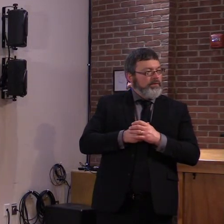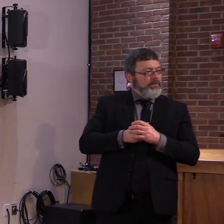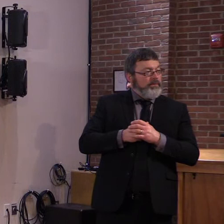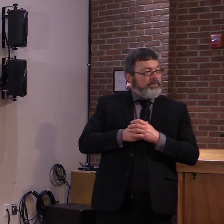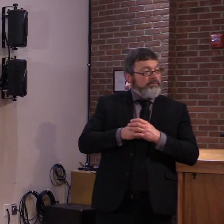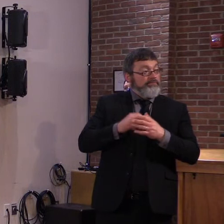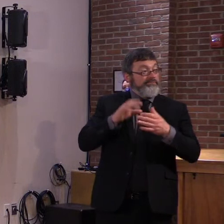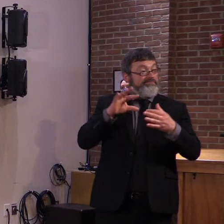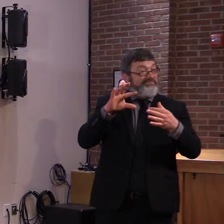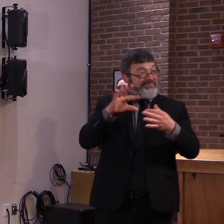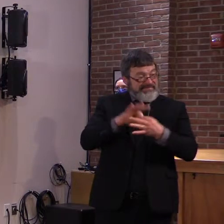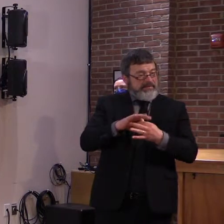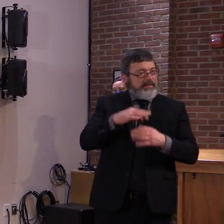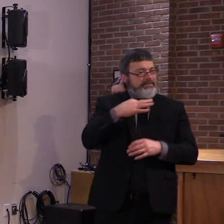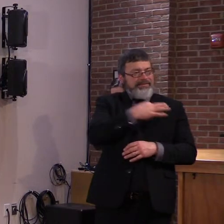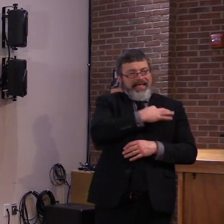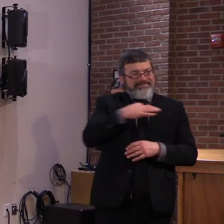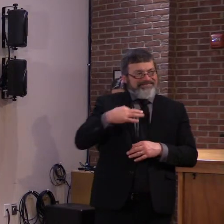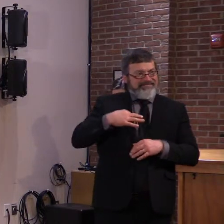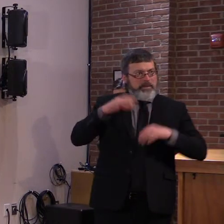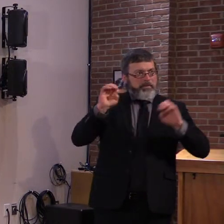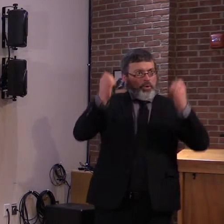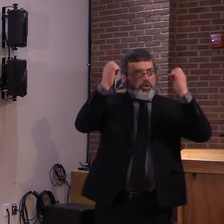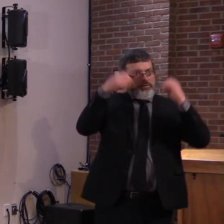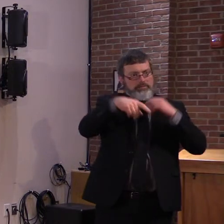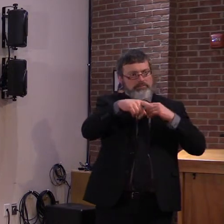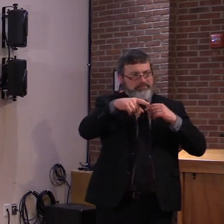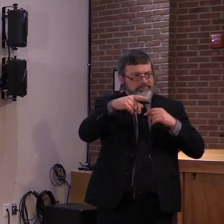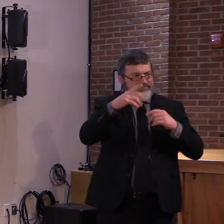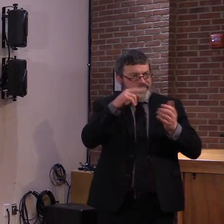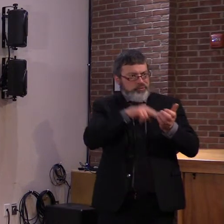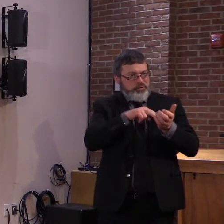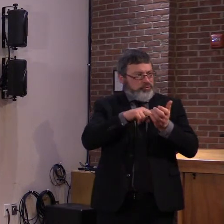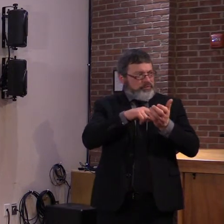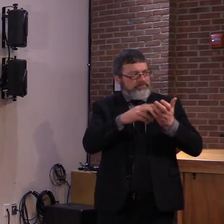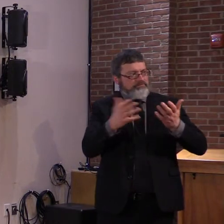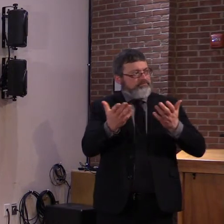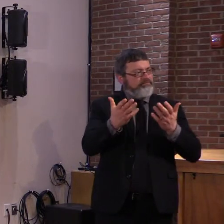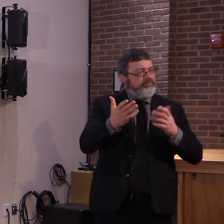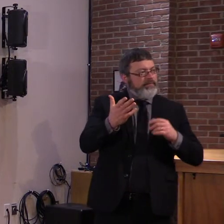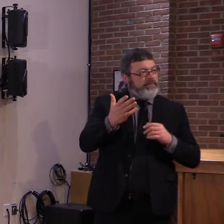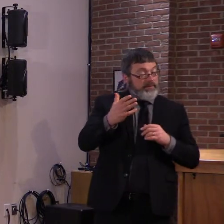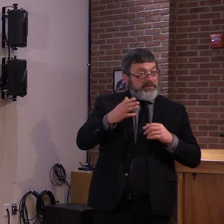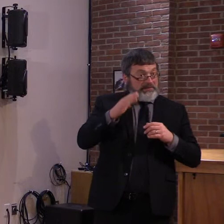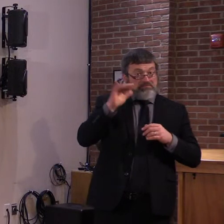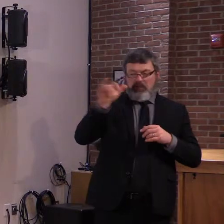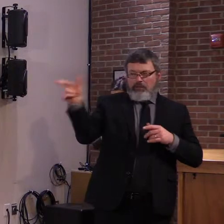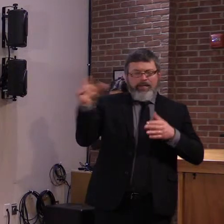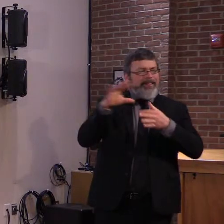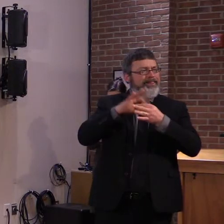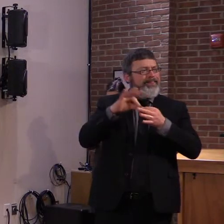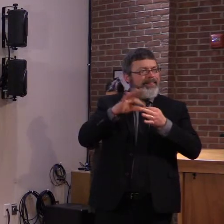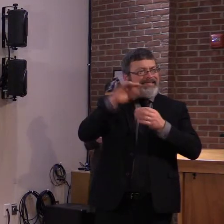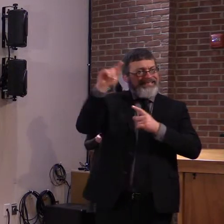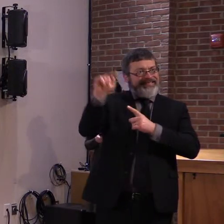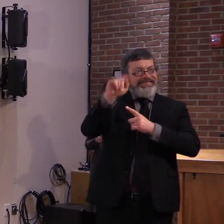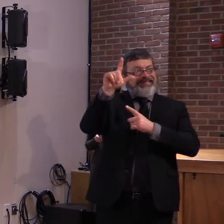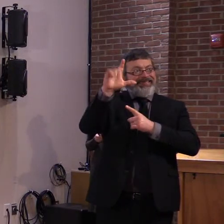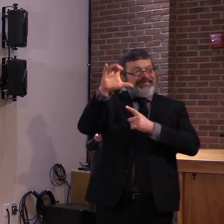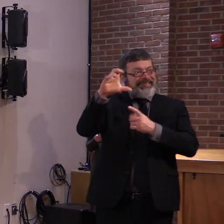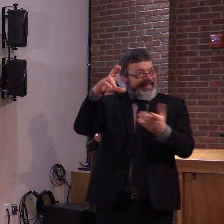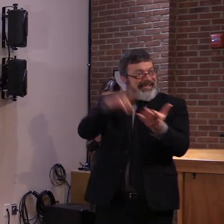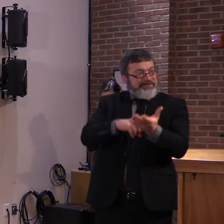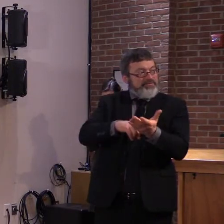and long-term care facilities. And regarding the TLC contracts, the 40 staff you mentioned, how much